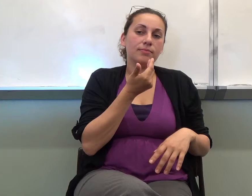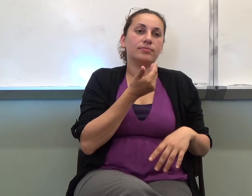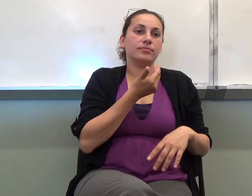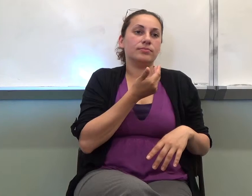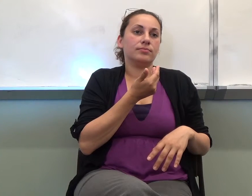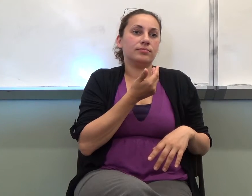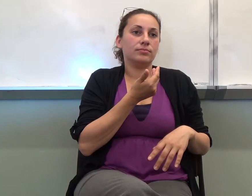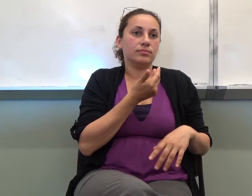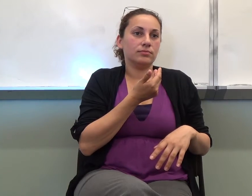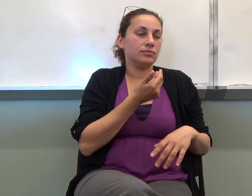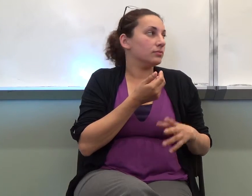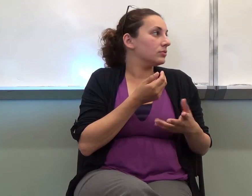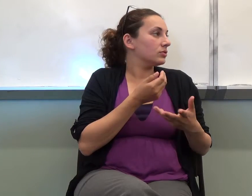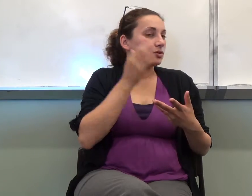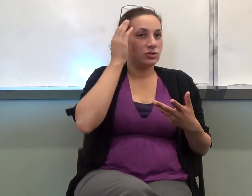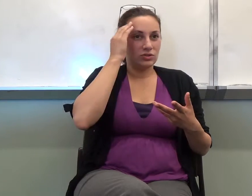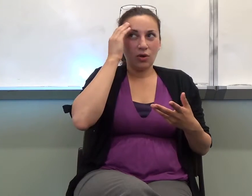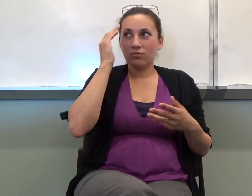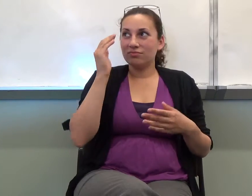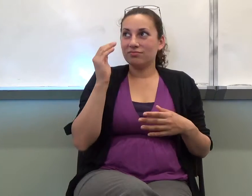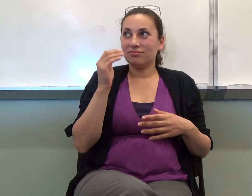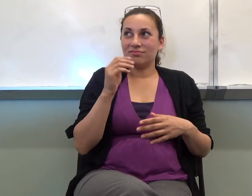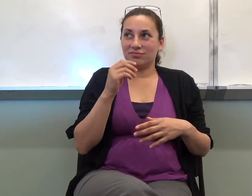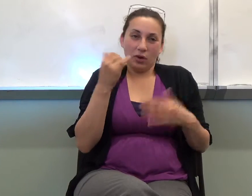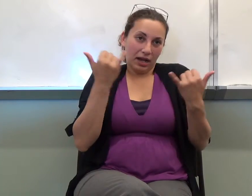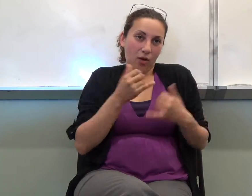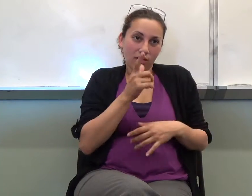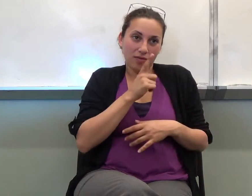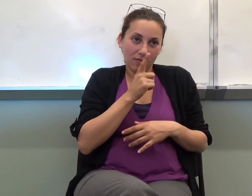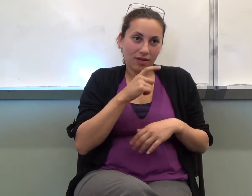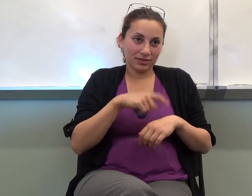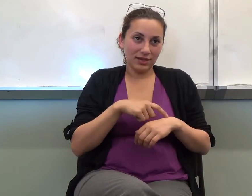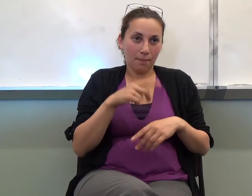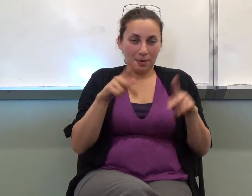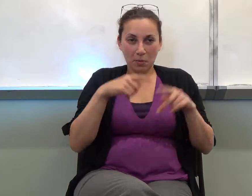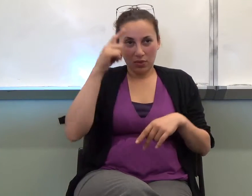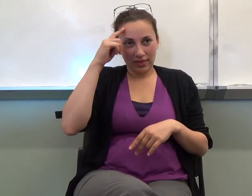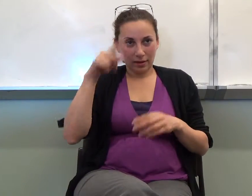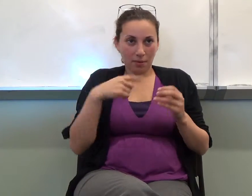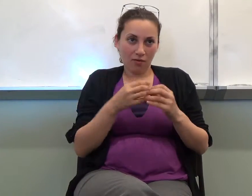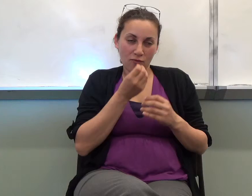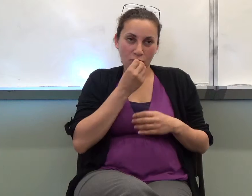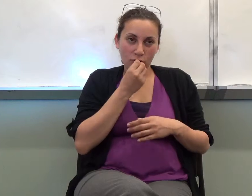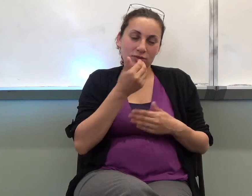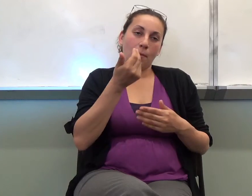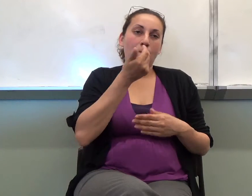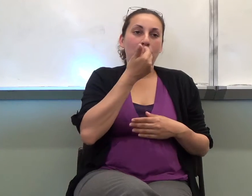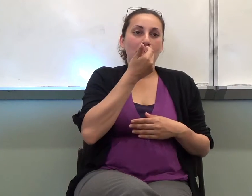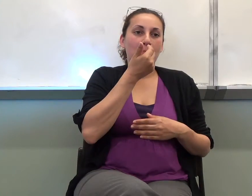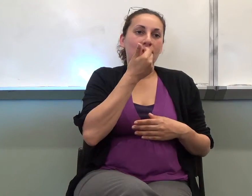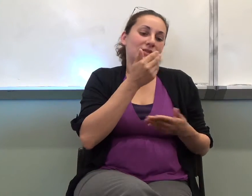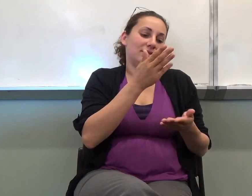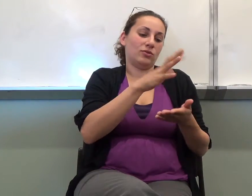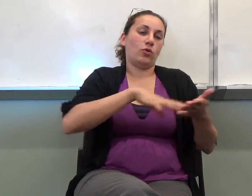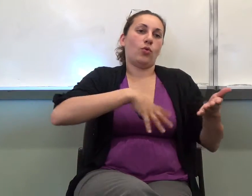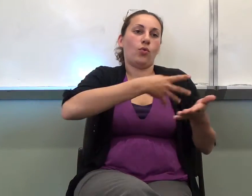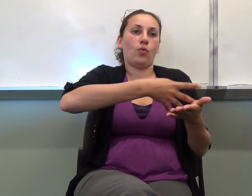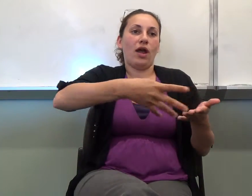our class. Everyone pays attention when you say pizza. The pizzas had a